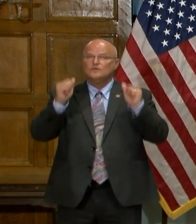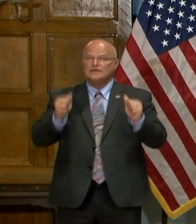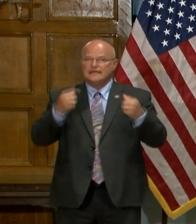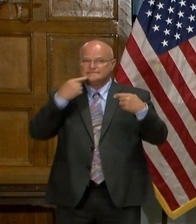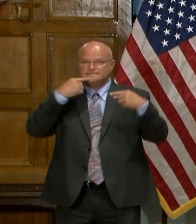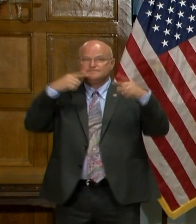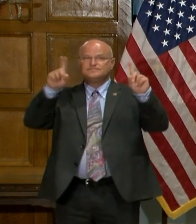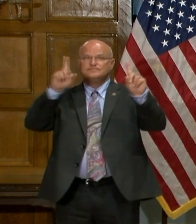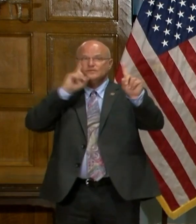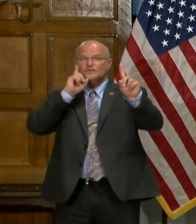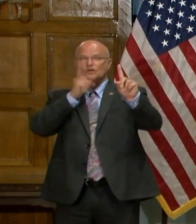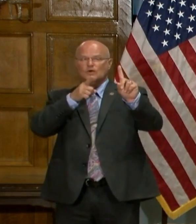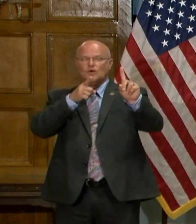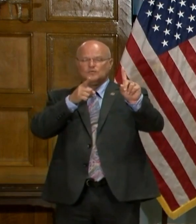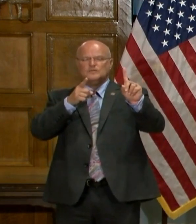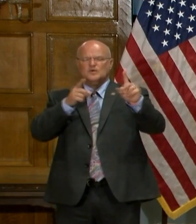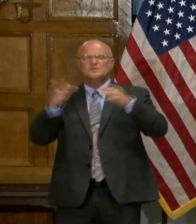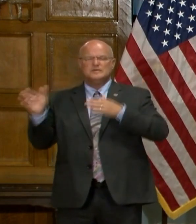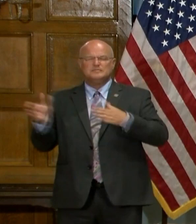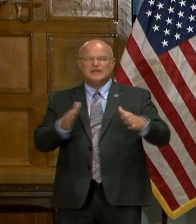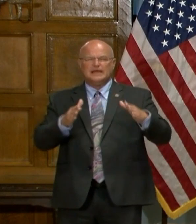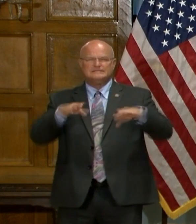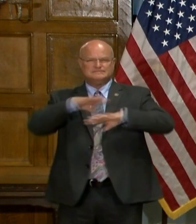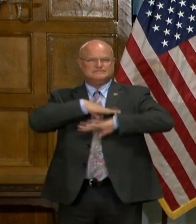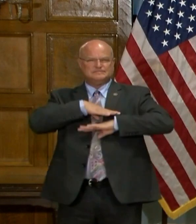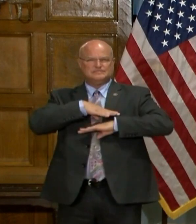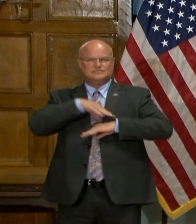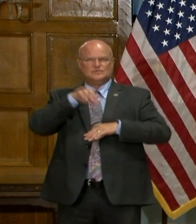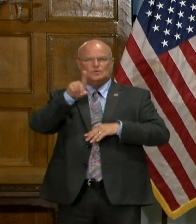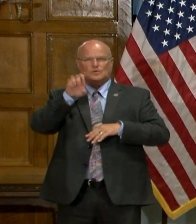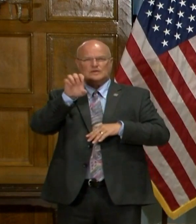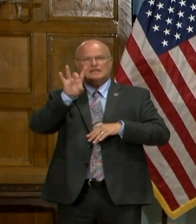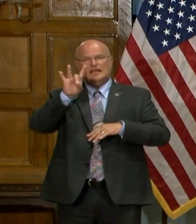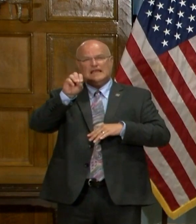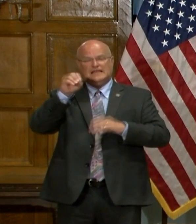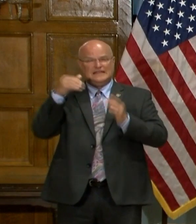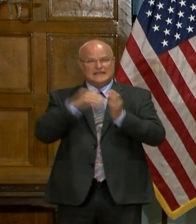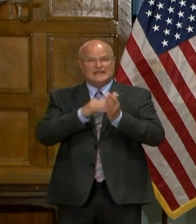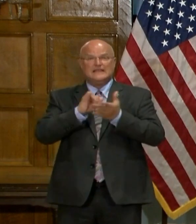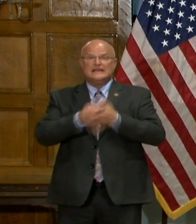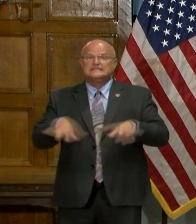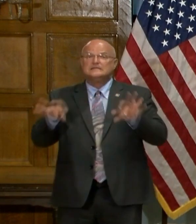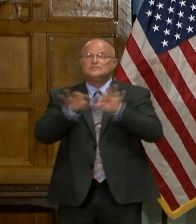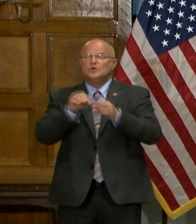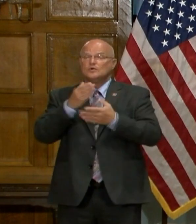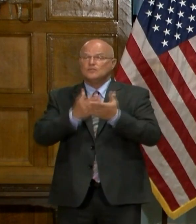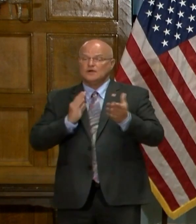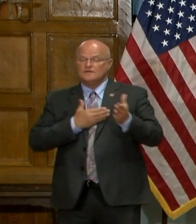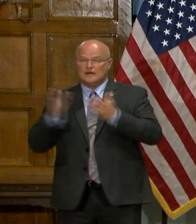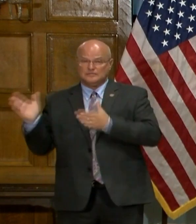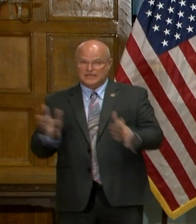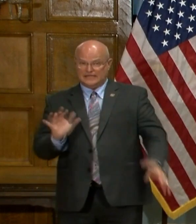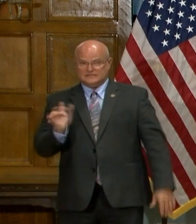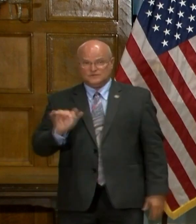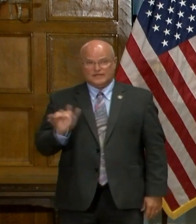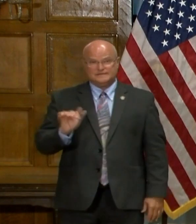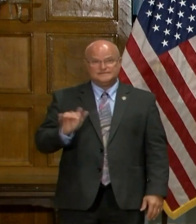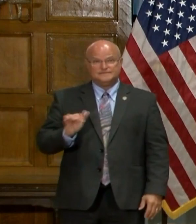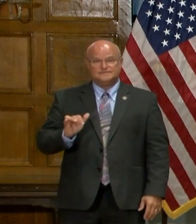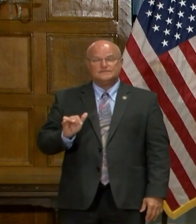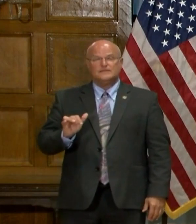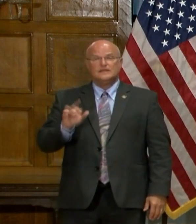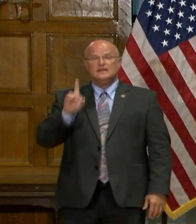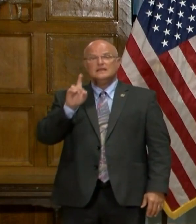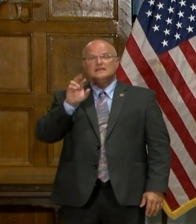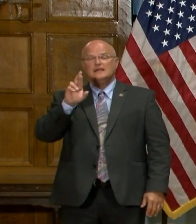that goal and expect to make that goal, because that again is an important part of our strategy as well.